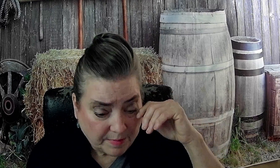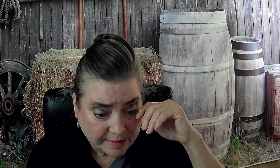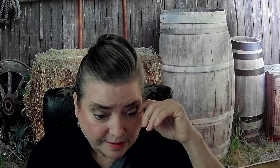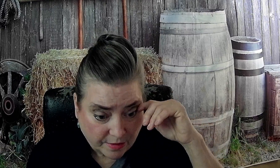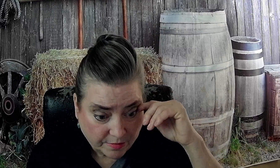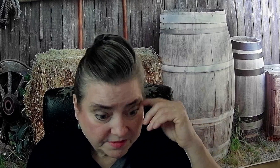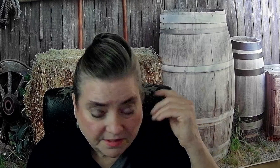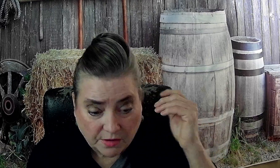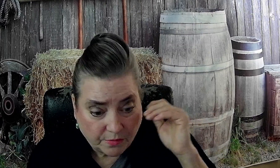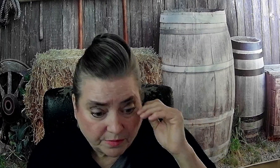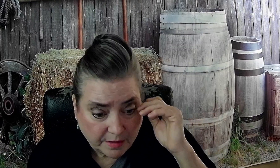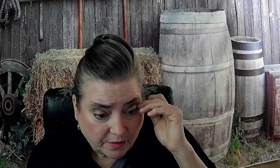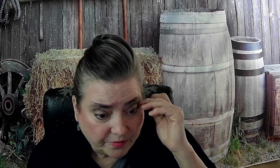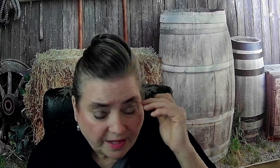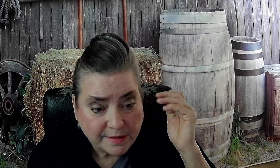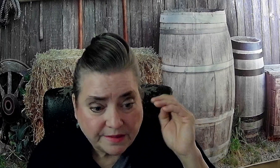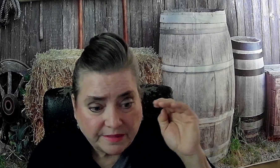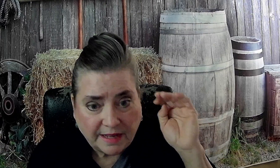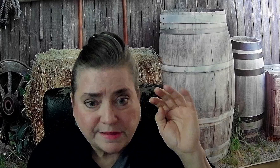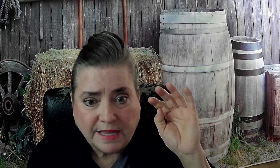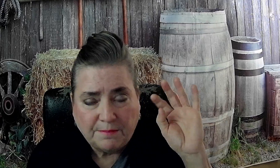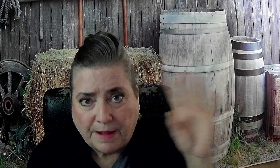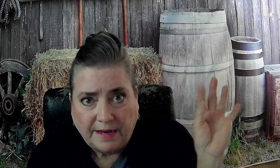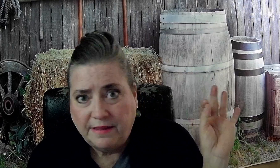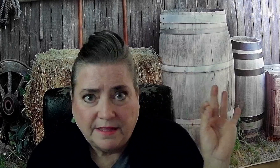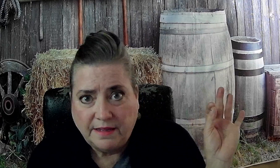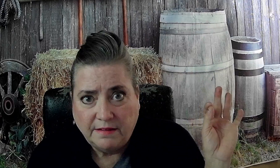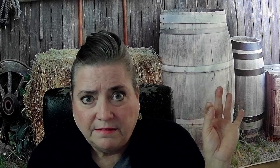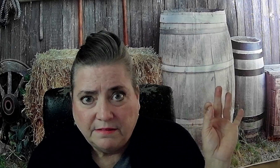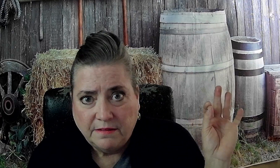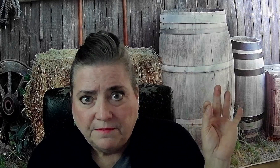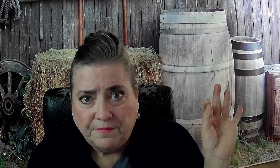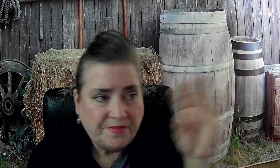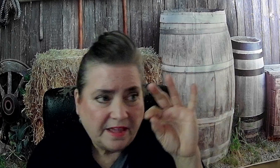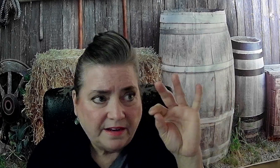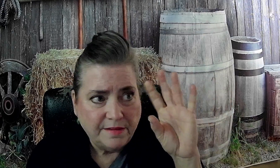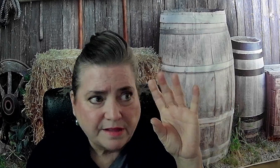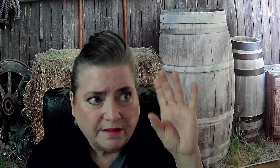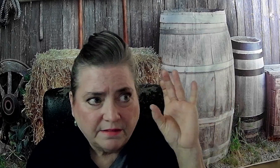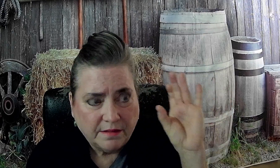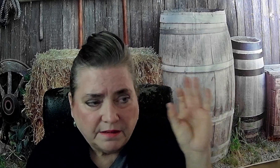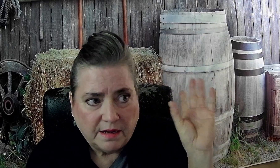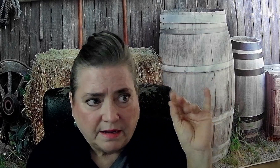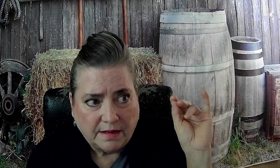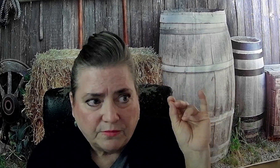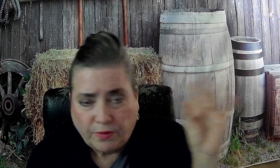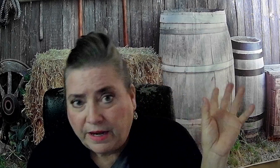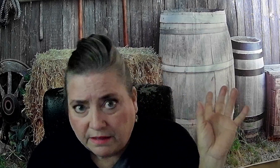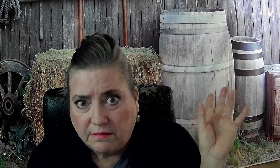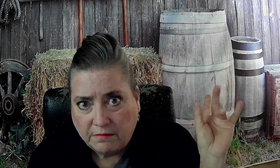Mexico. So, you know, that's not a Biden thing. That is a Reagan-Clinton